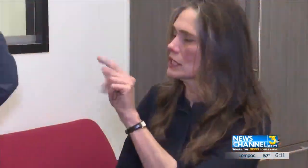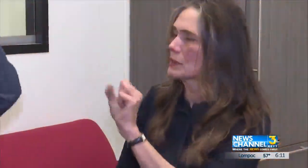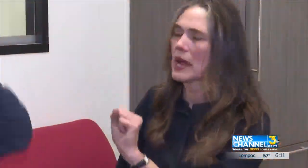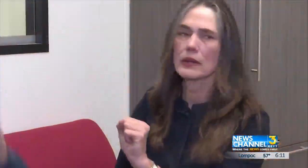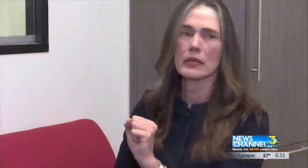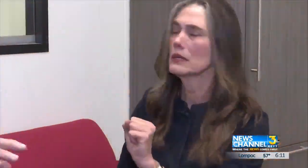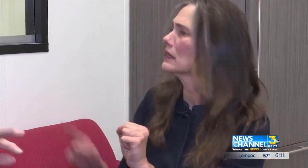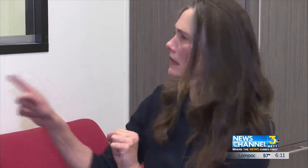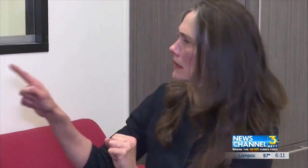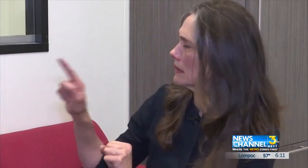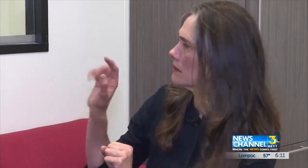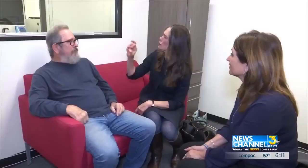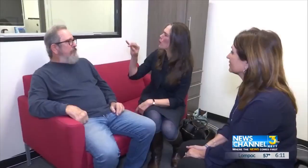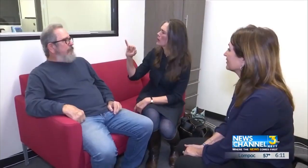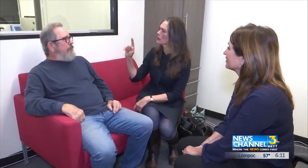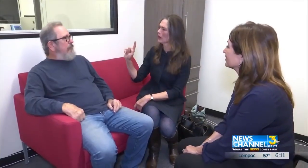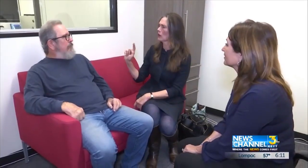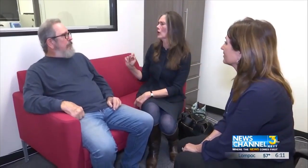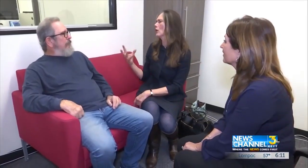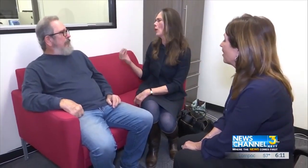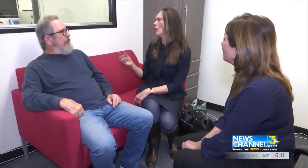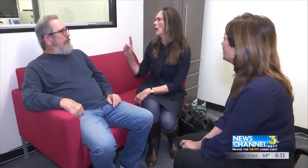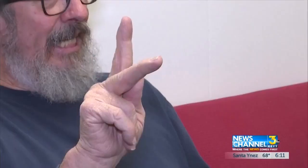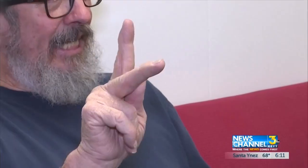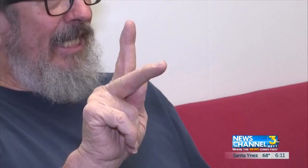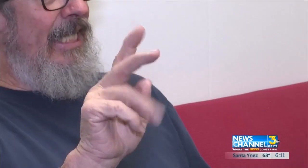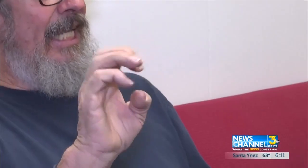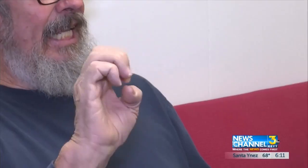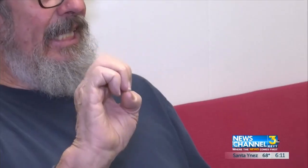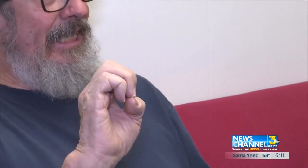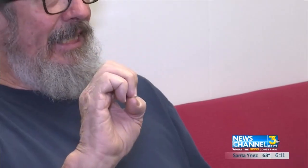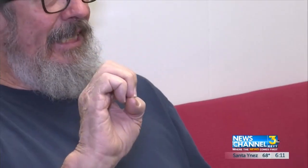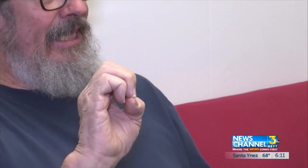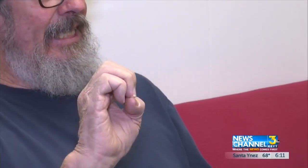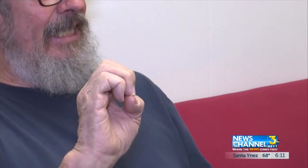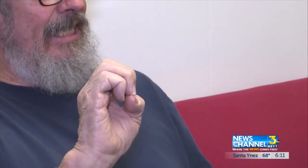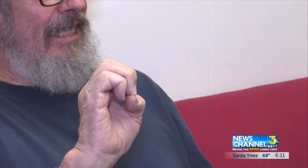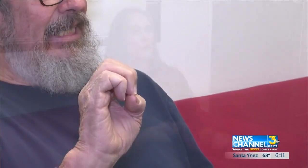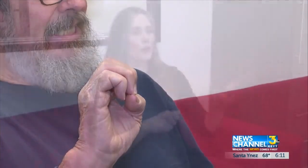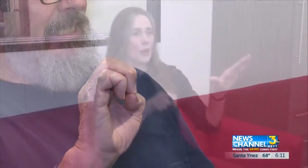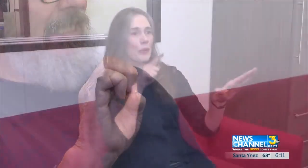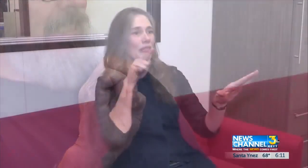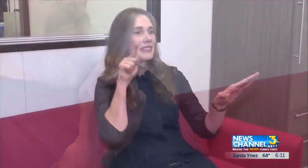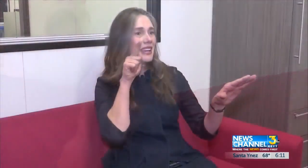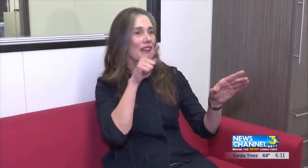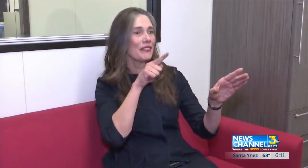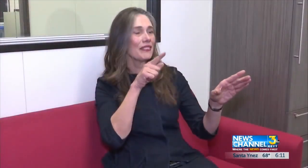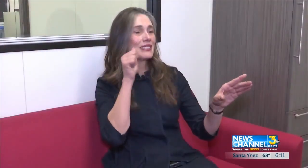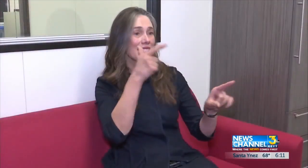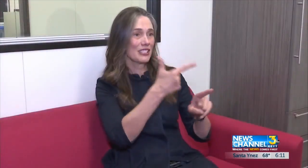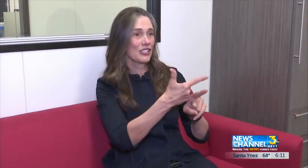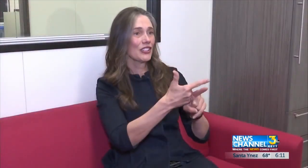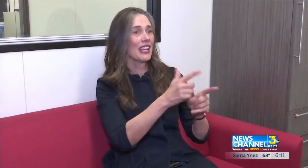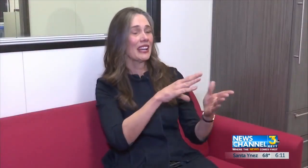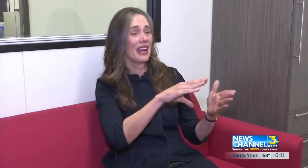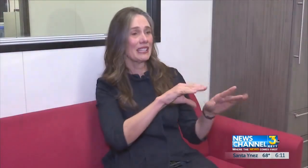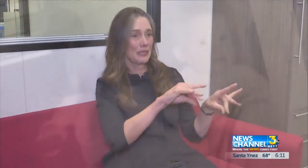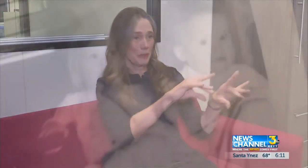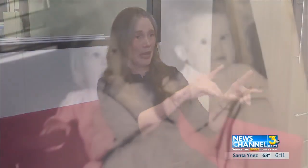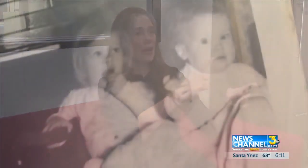sister inspired her to learn American Sign Language, known as ASL. I did grow up with a deaf sister, and I did pick